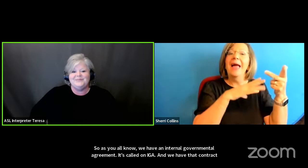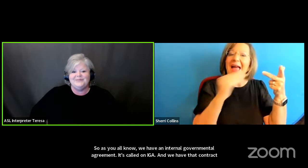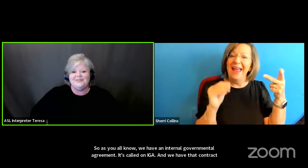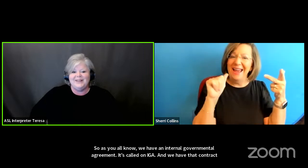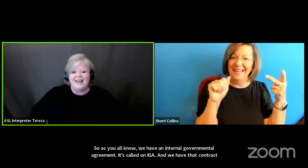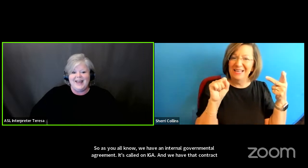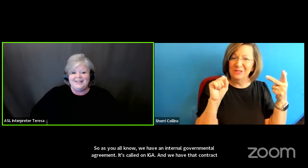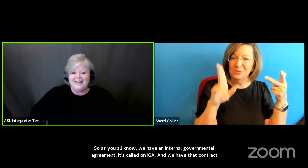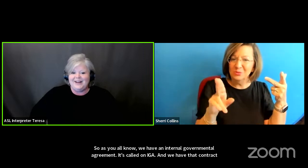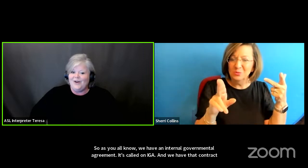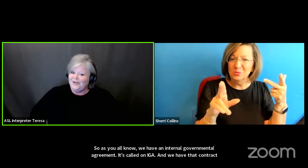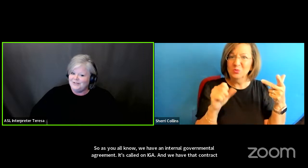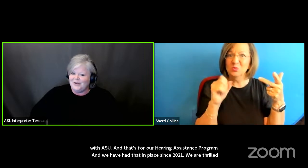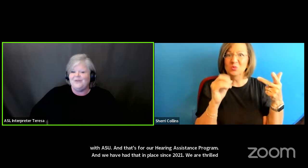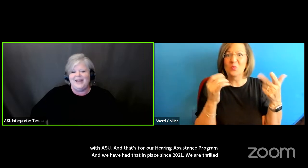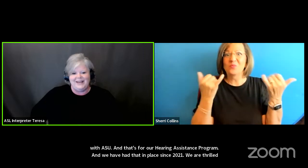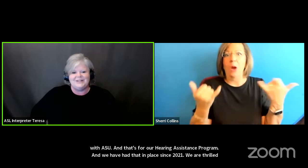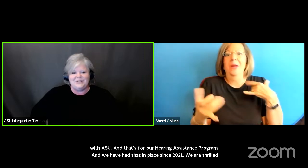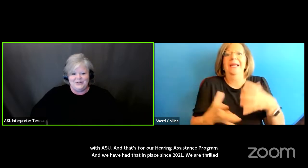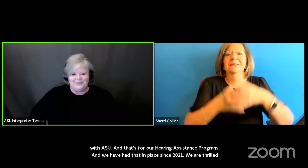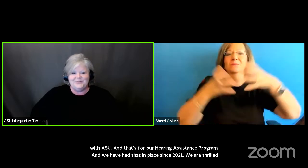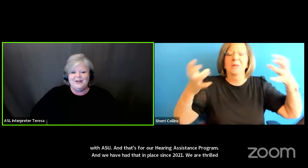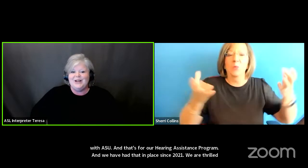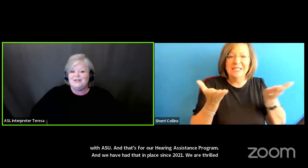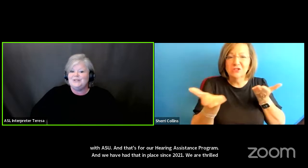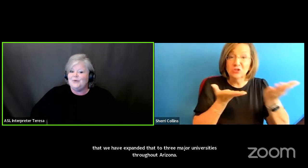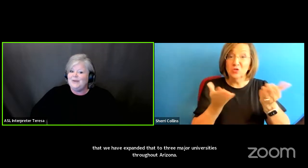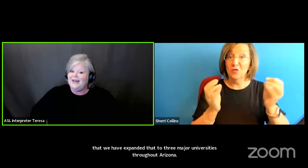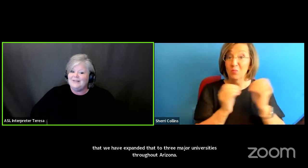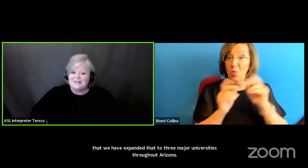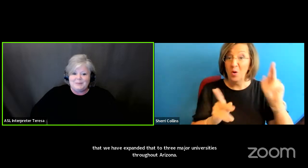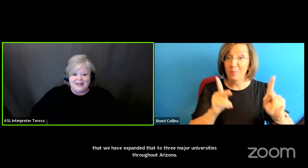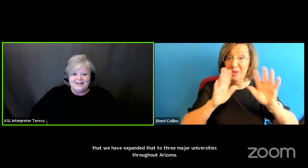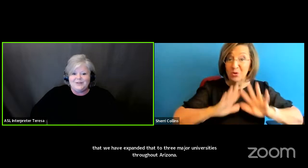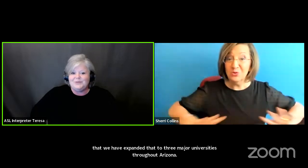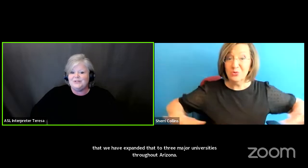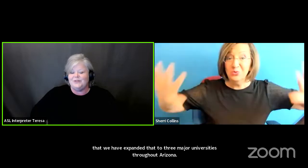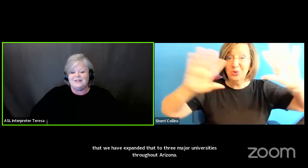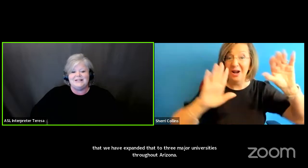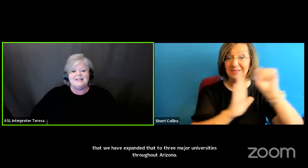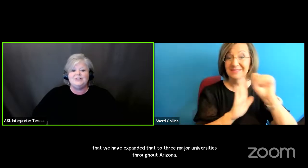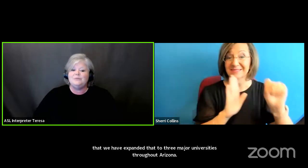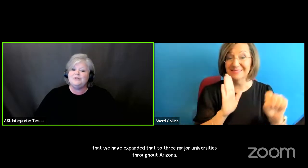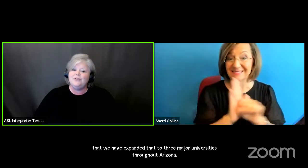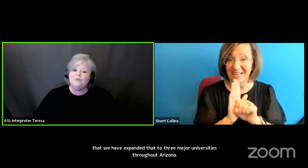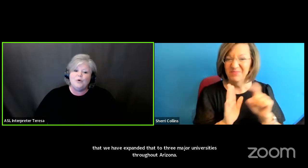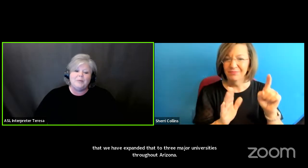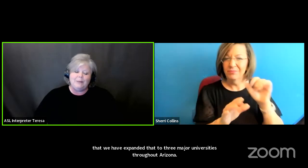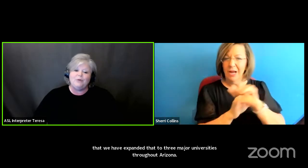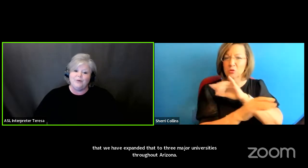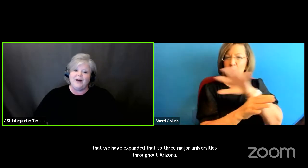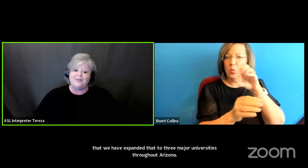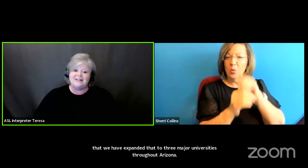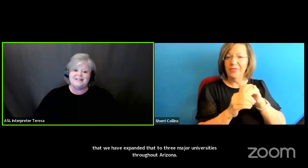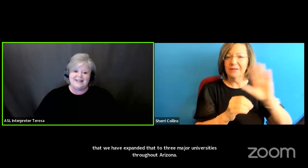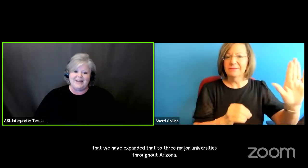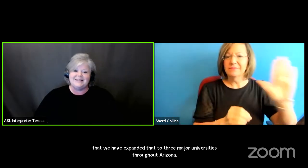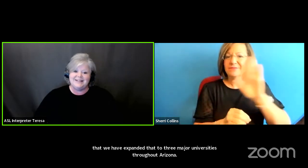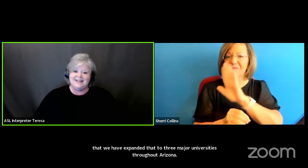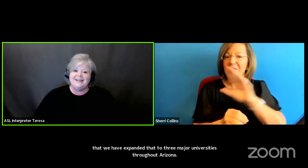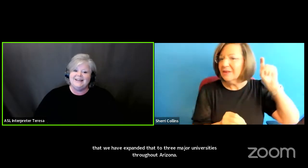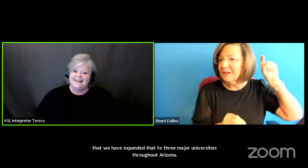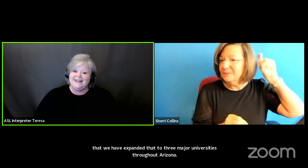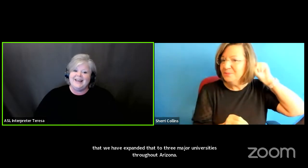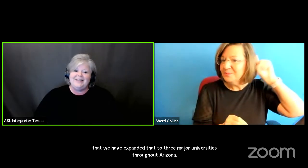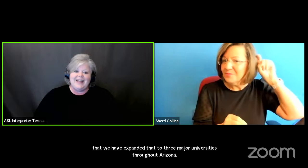NAU, and then also ASU. So we have expanded those services to serve more people throughout the